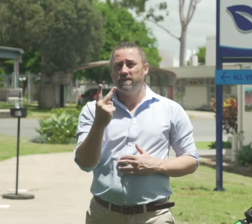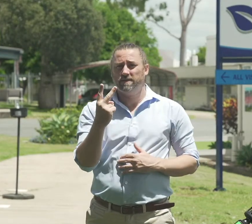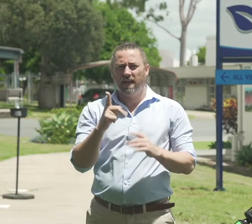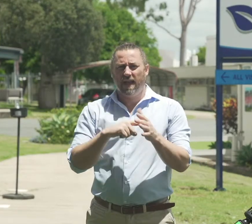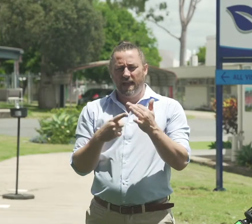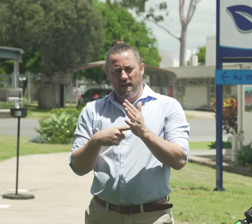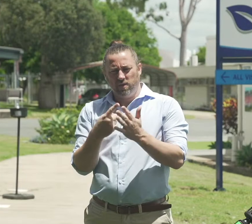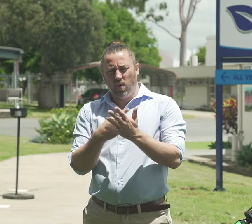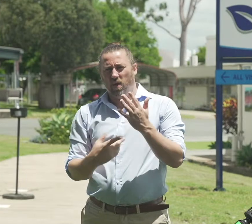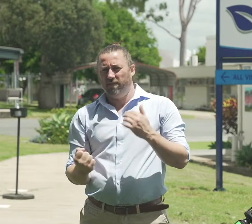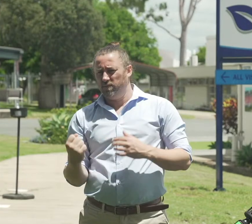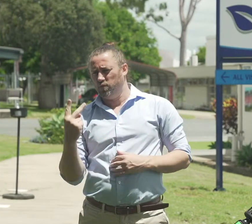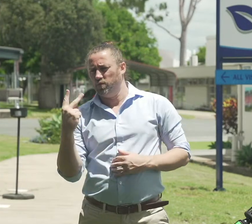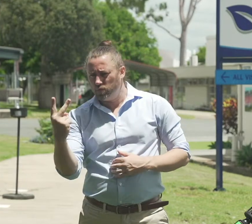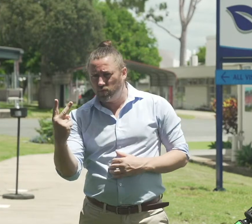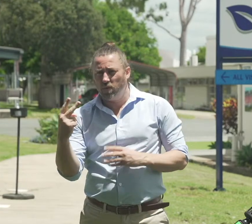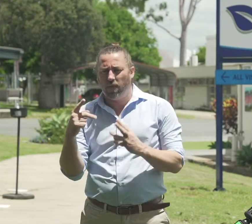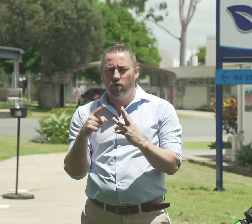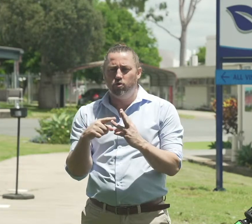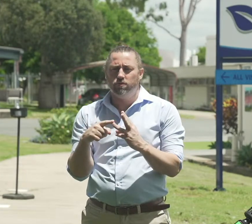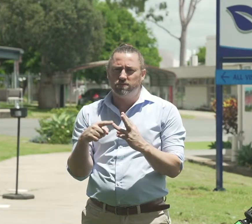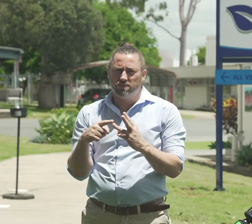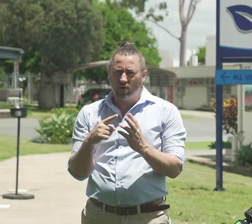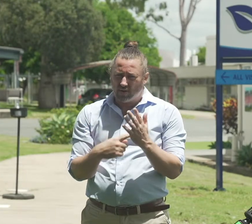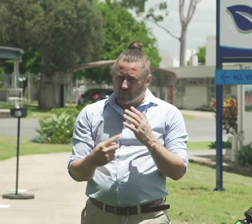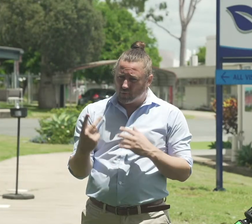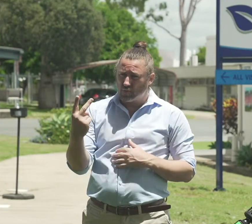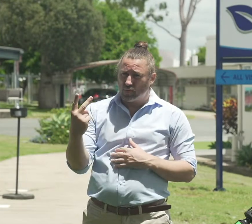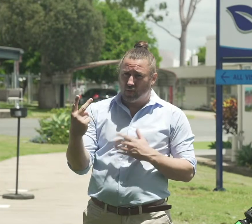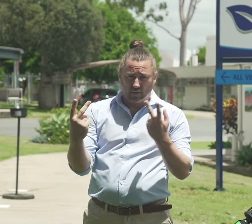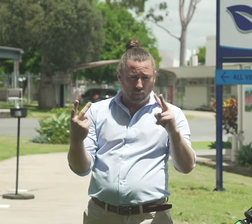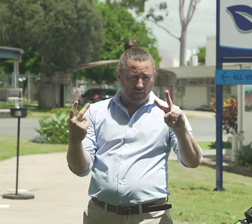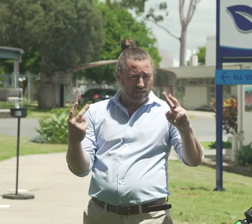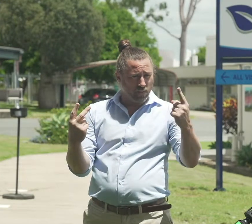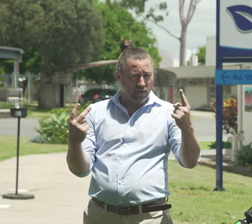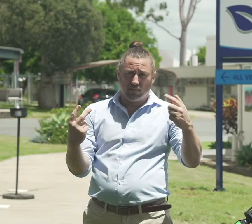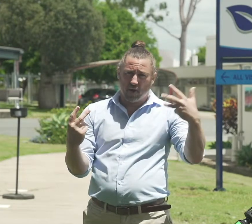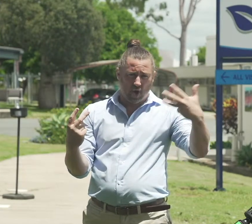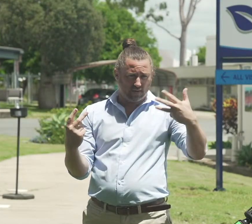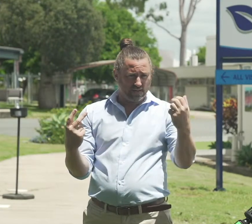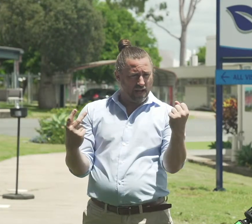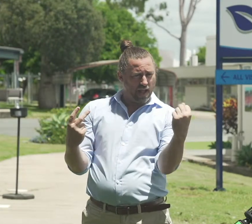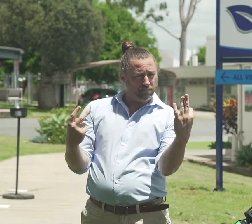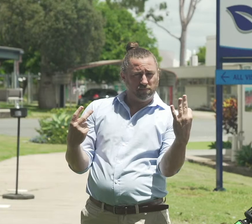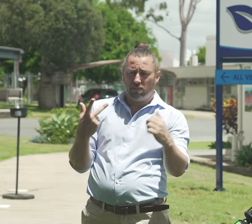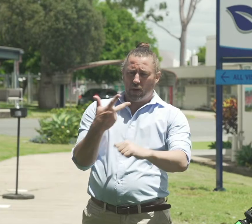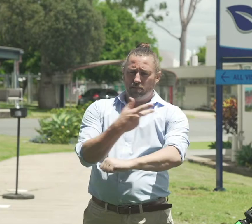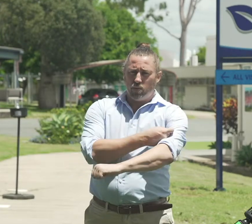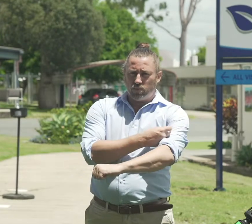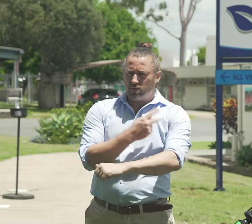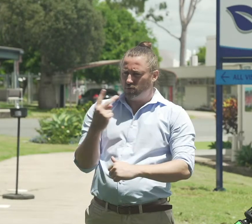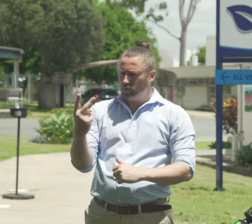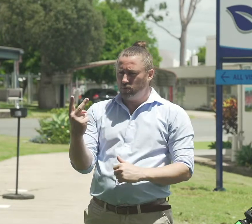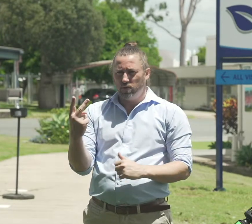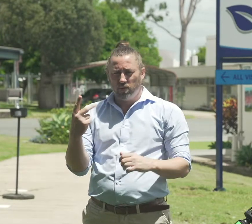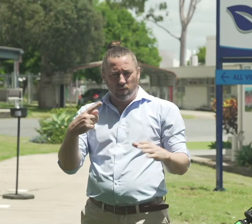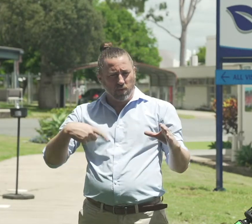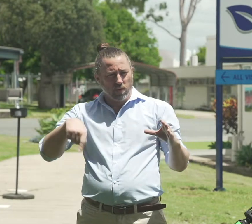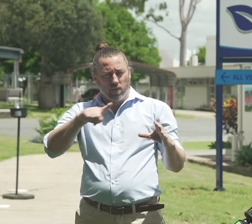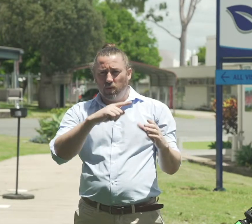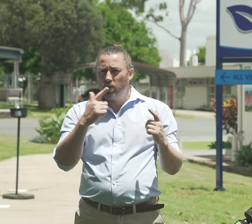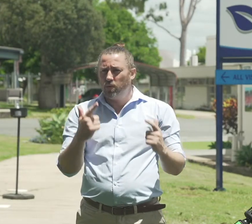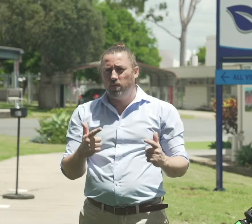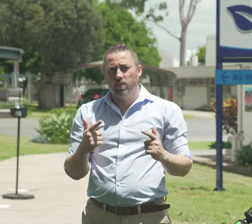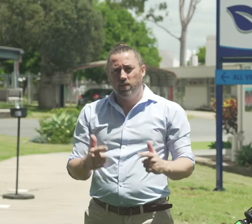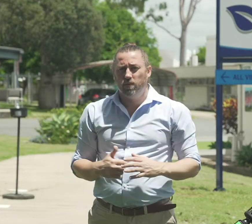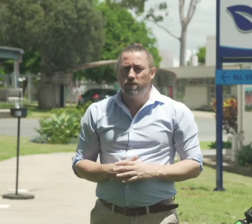2 had received a booster. Only 2 out of 21 people who died in this reporting period. 7 of